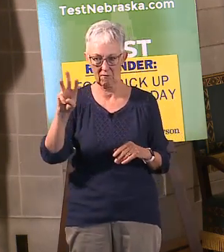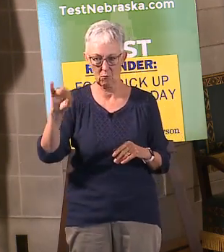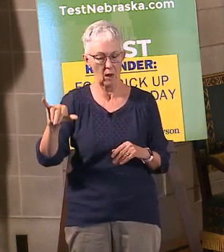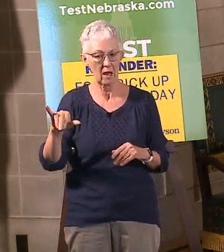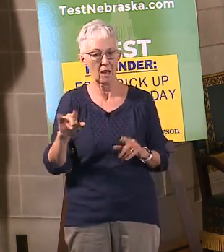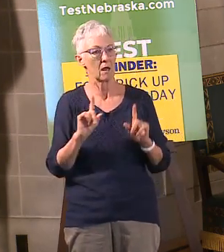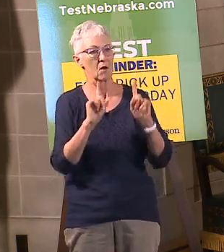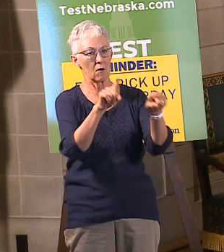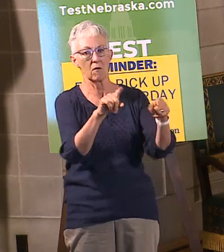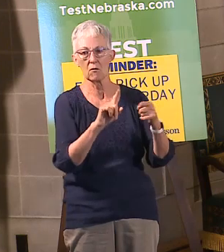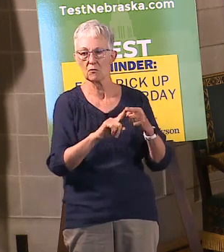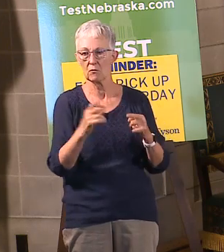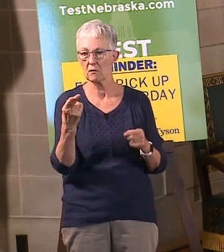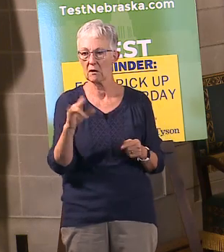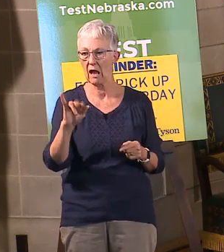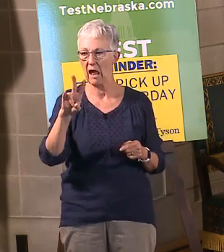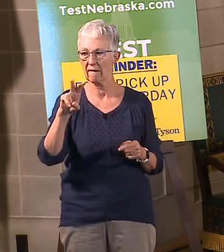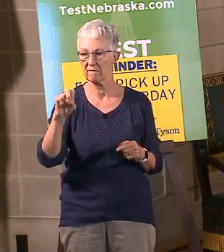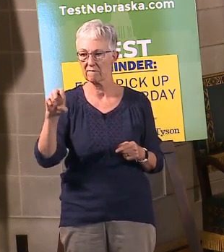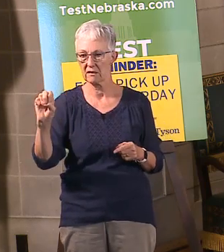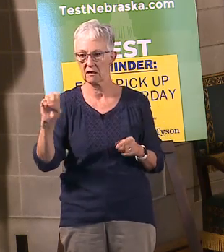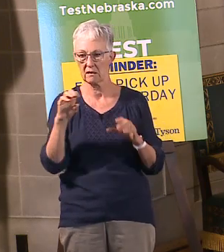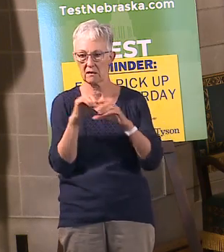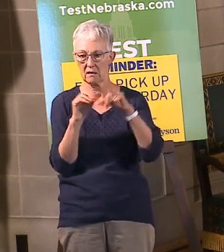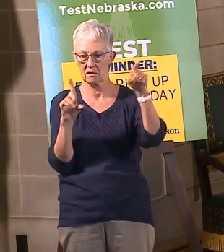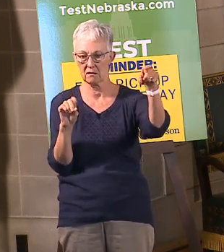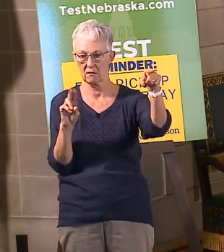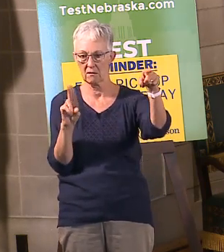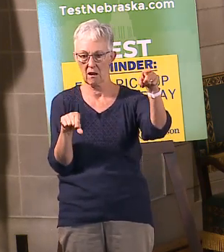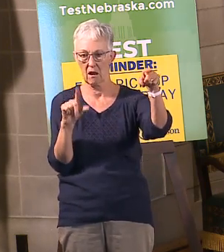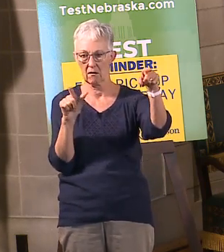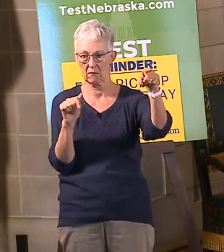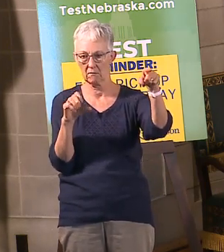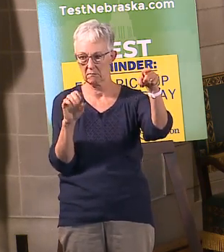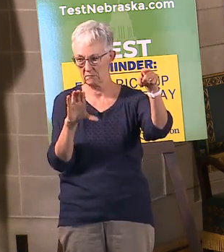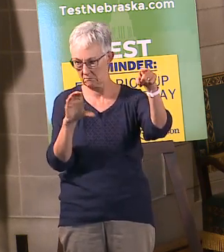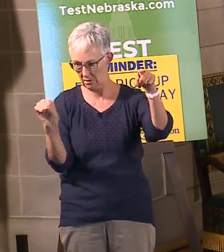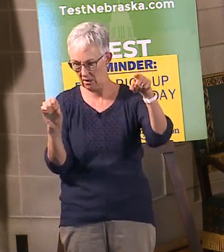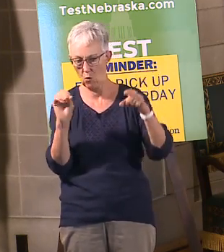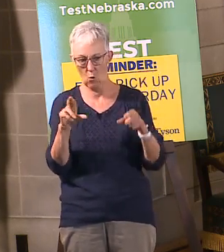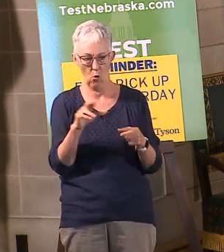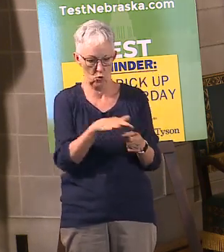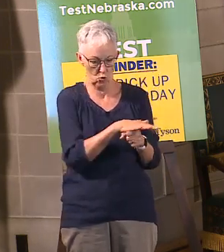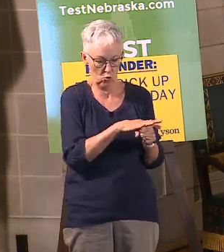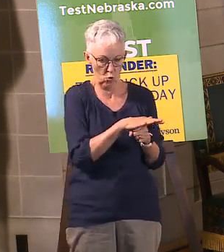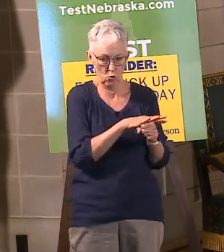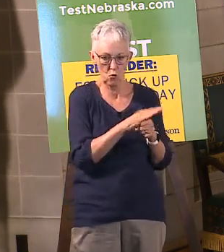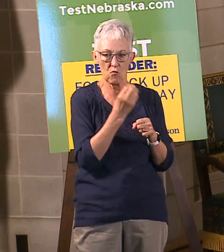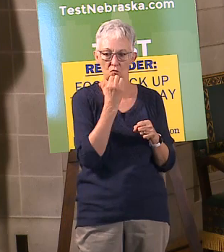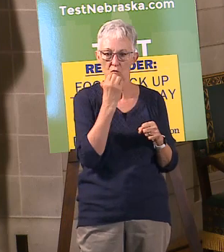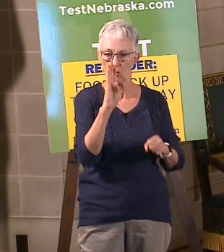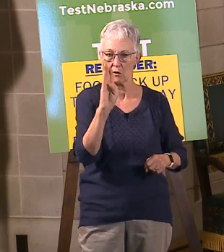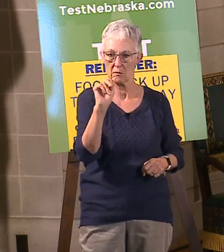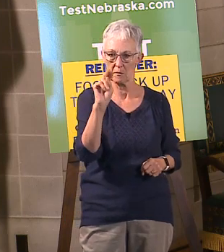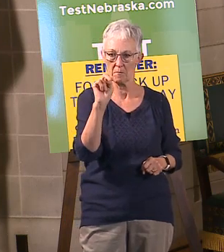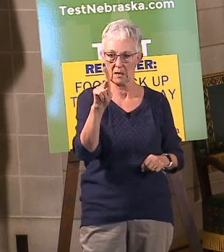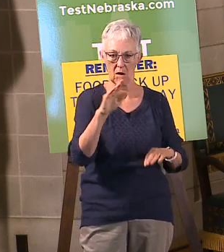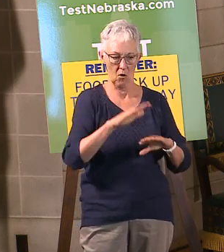Hy-Vee supermarkets in Douglas County, or to the local food banks that are listed on our website, and